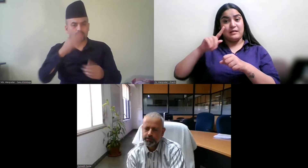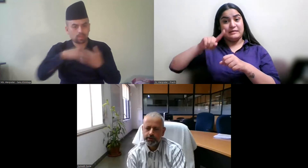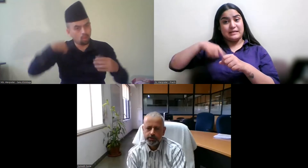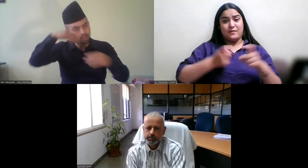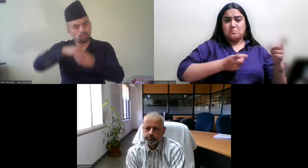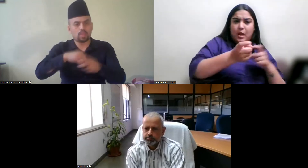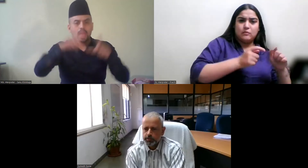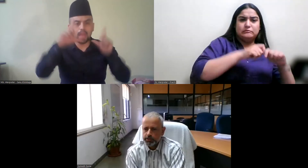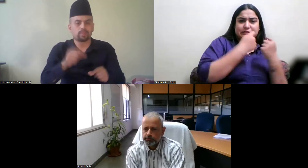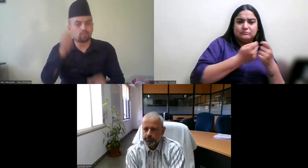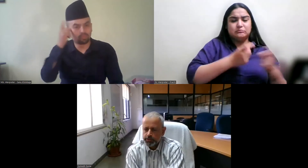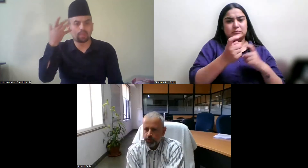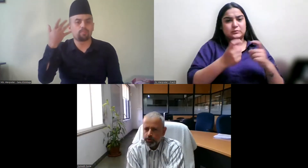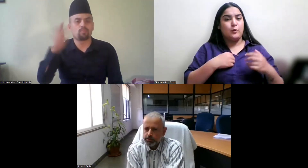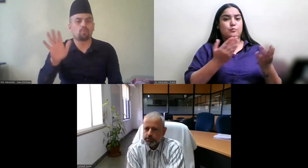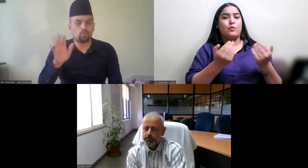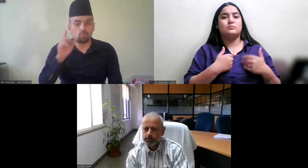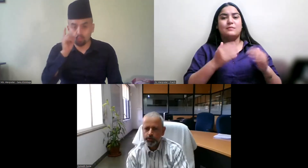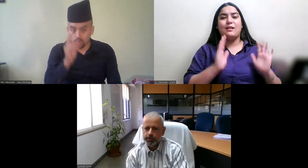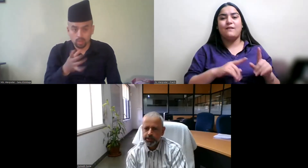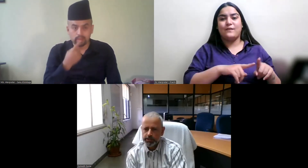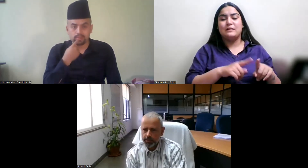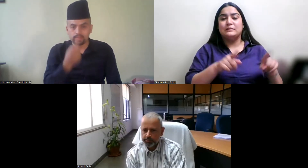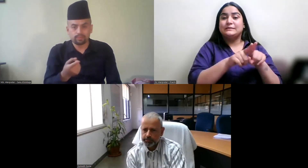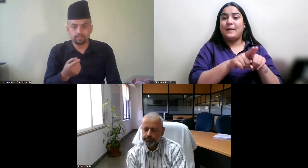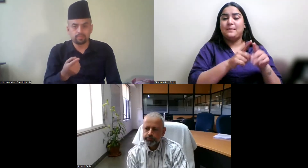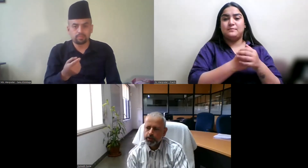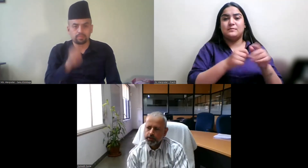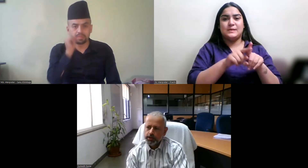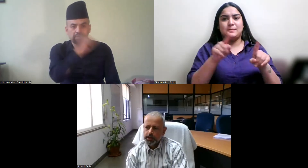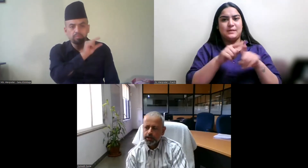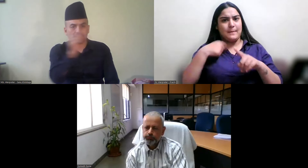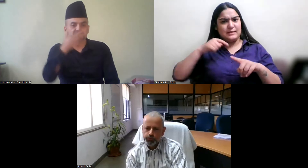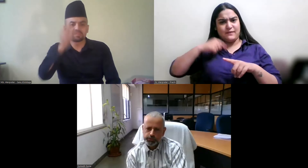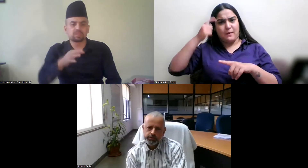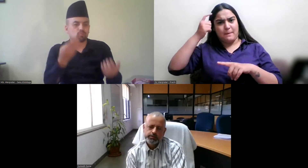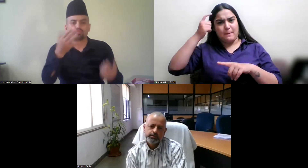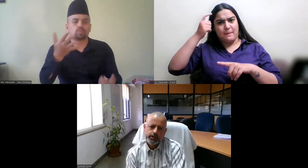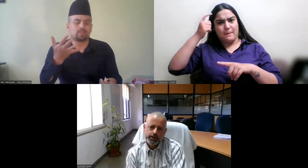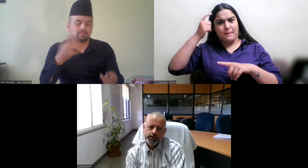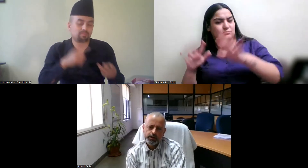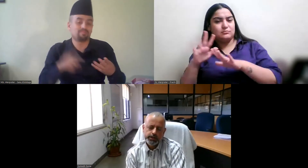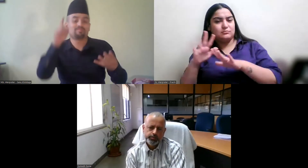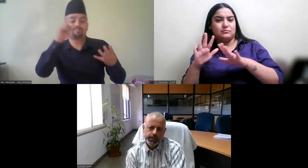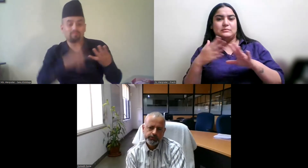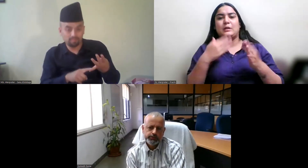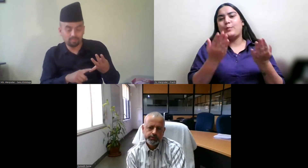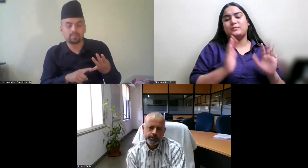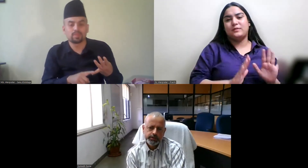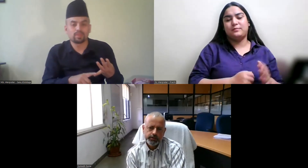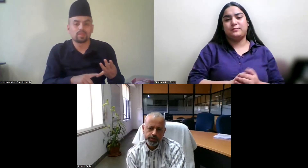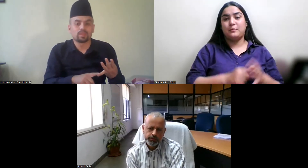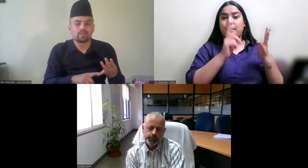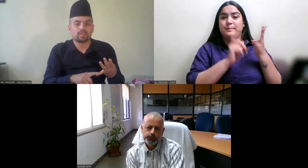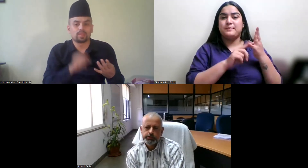Otherwise, it's simply not on their mental map. And fourth, it makes